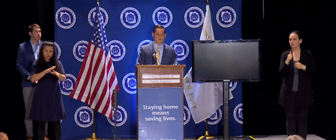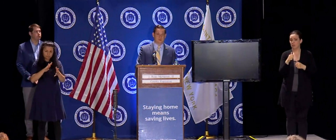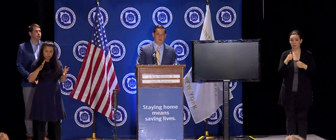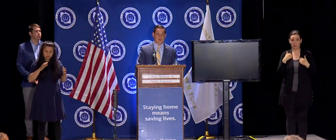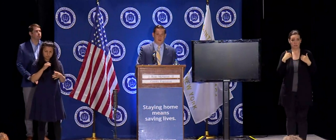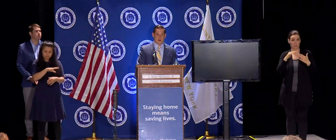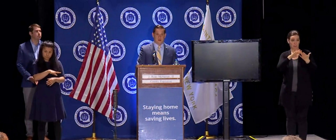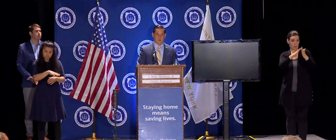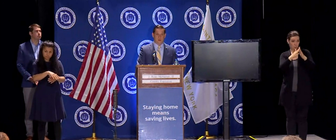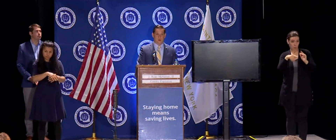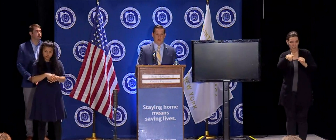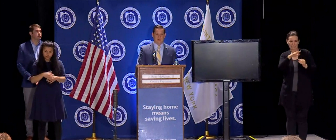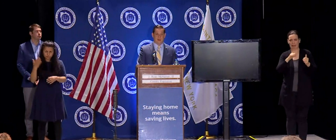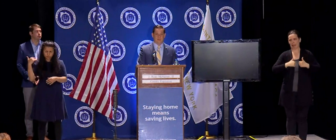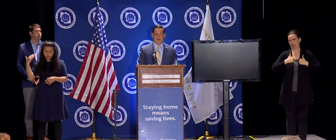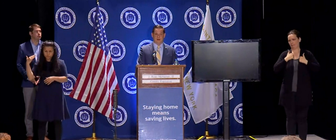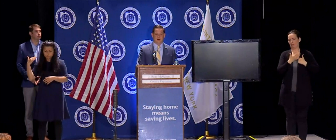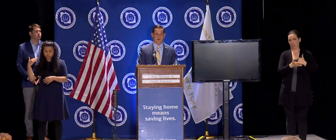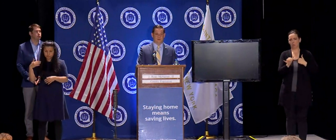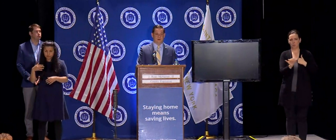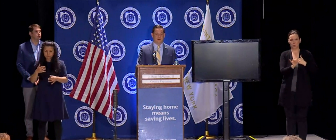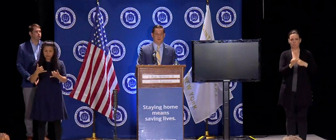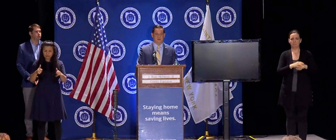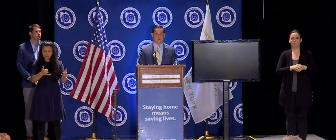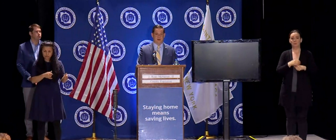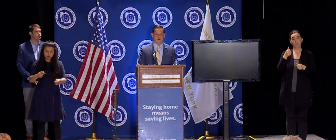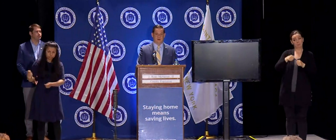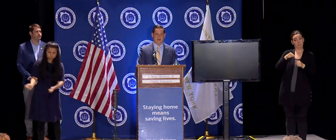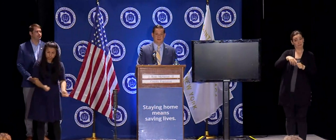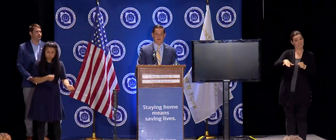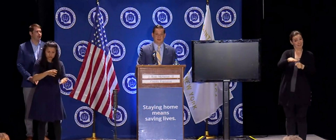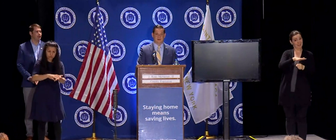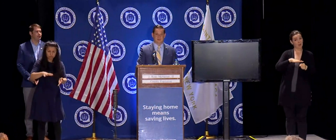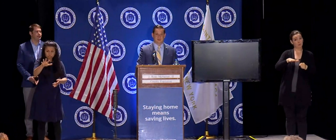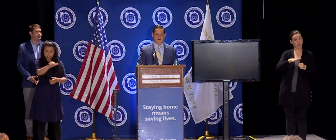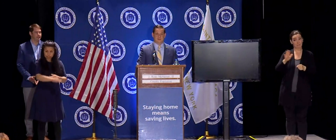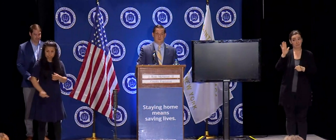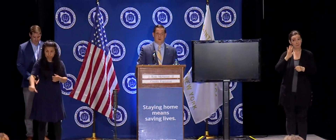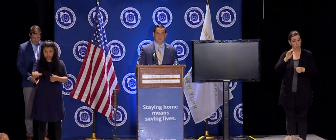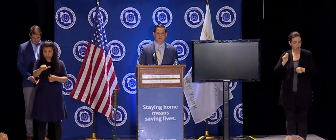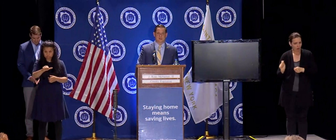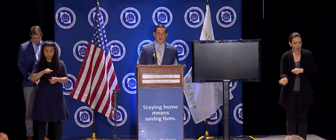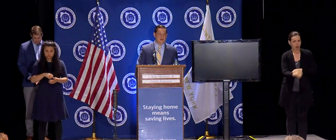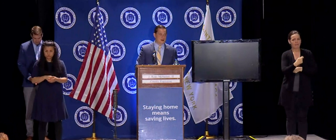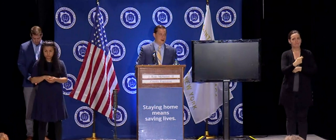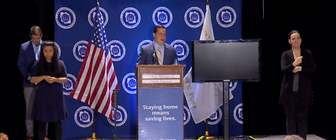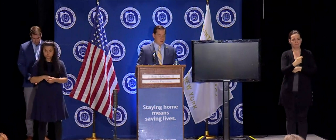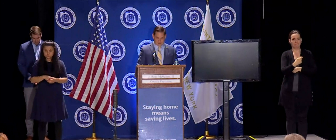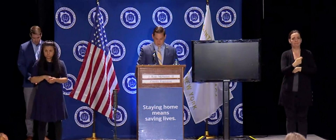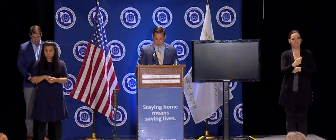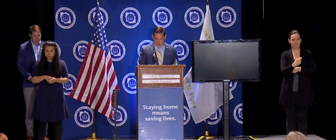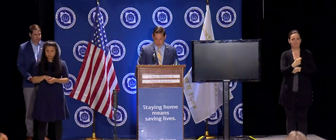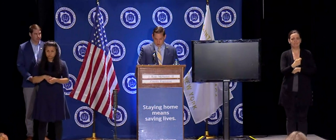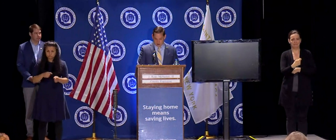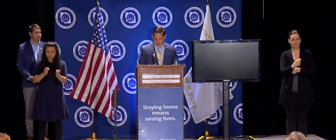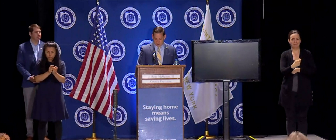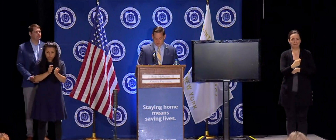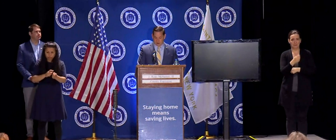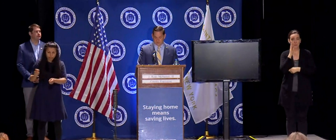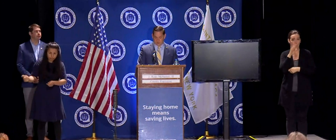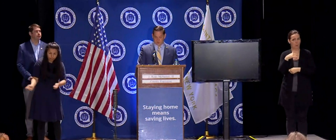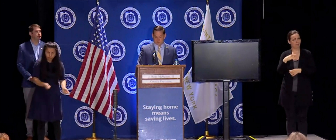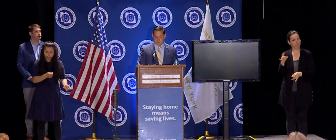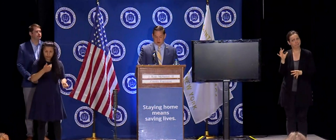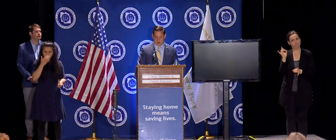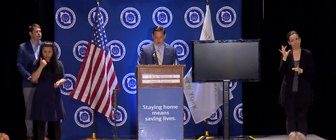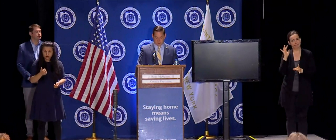course. We know how complicated golfing has been over the last 2 months. And so the